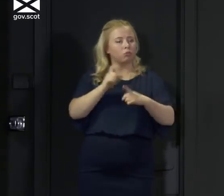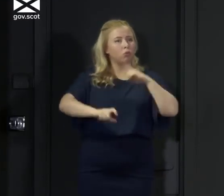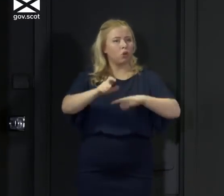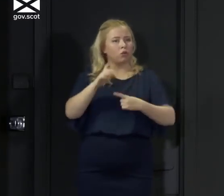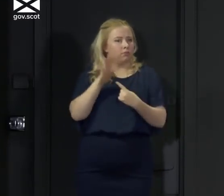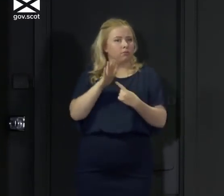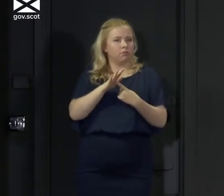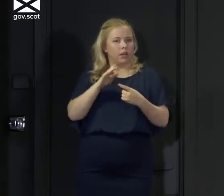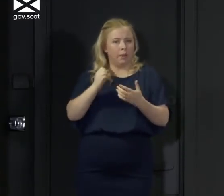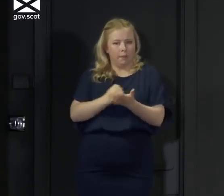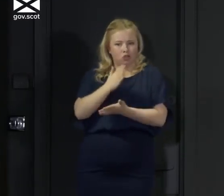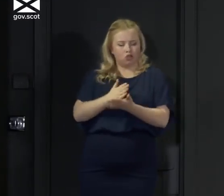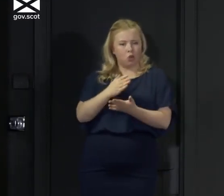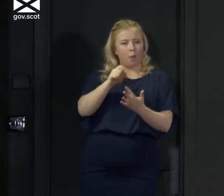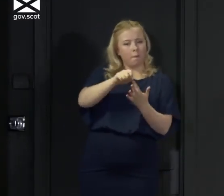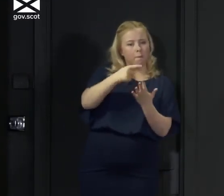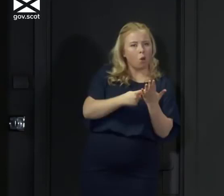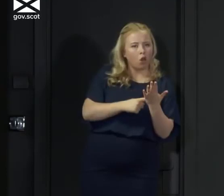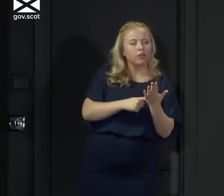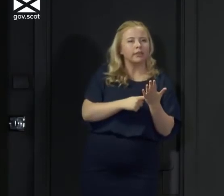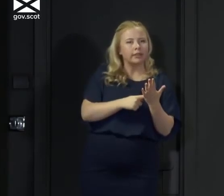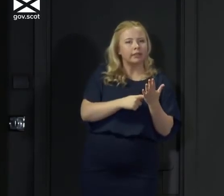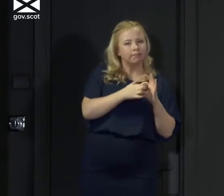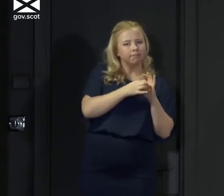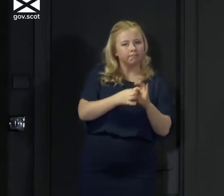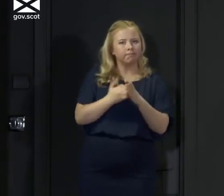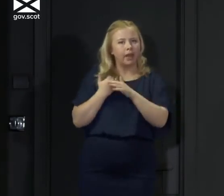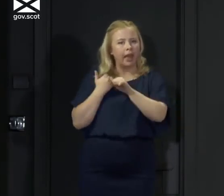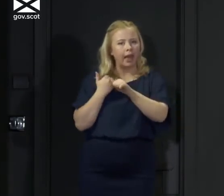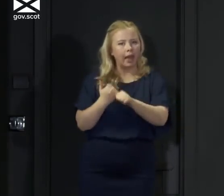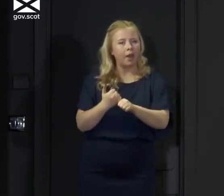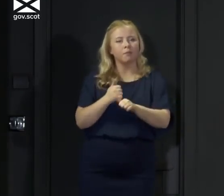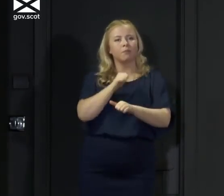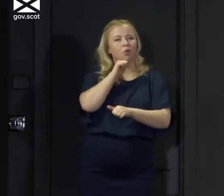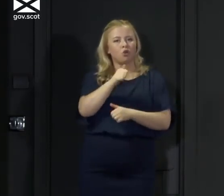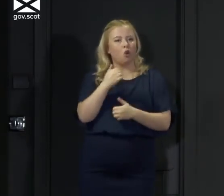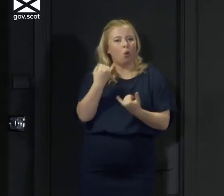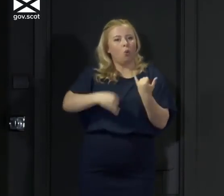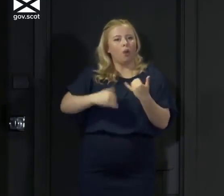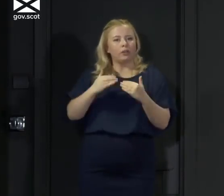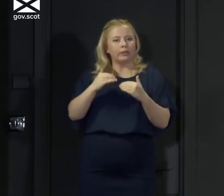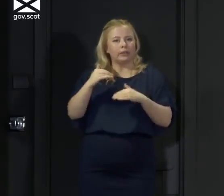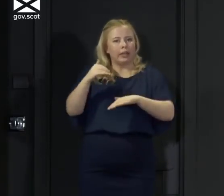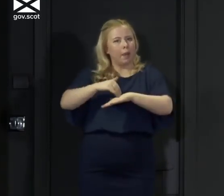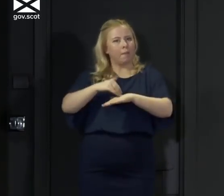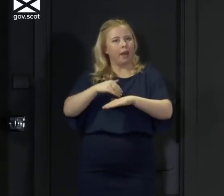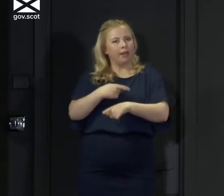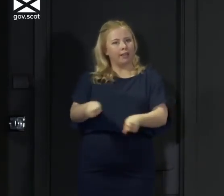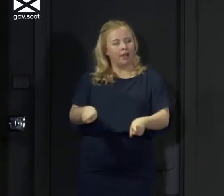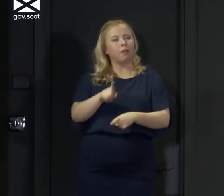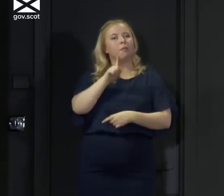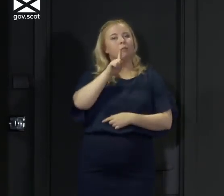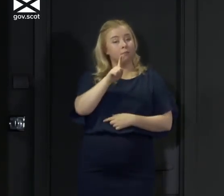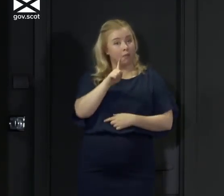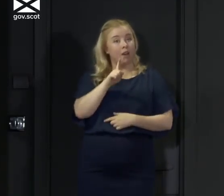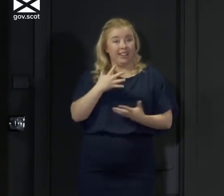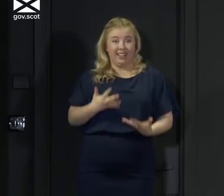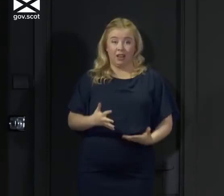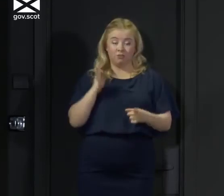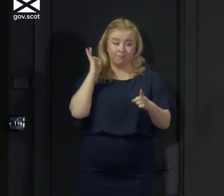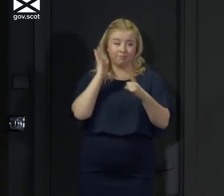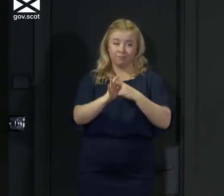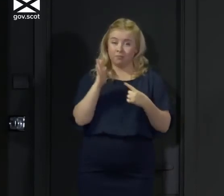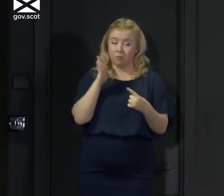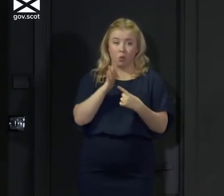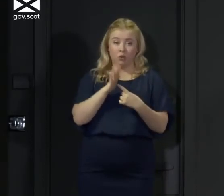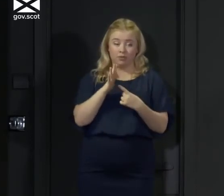adopt and implement don't have disproportionate and adverse consequences. It is, however, especially important at